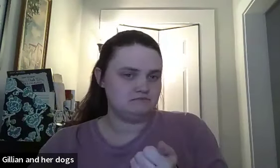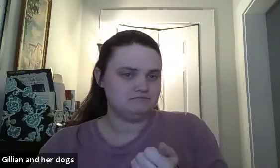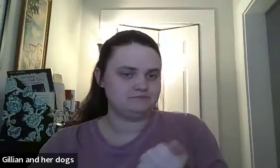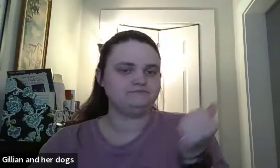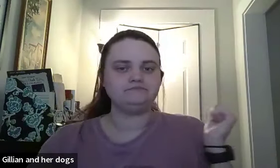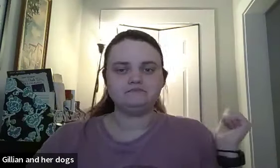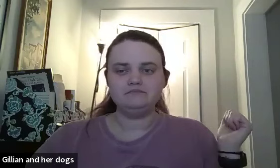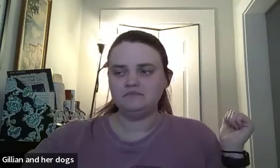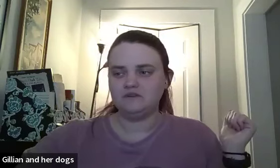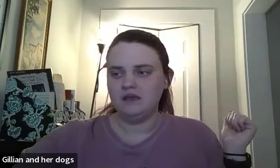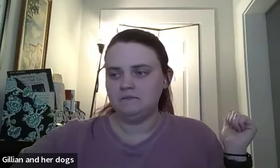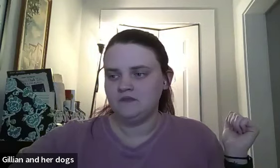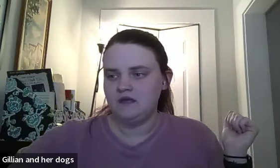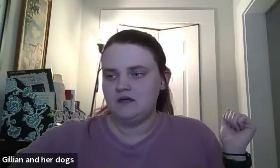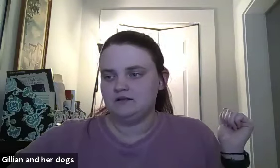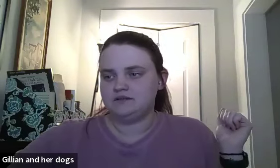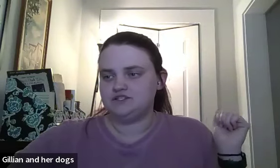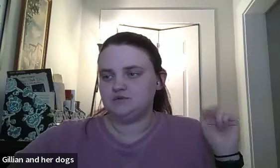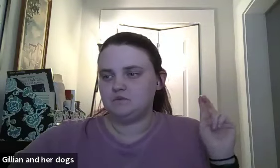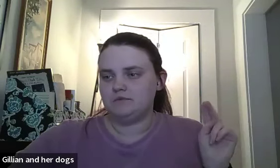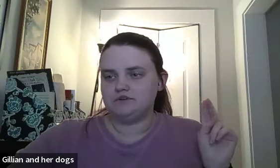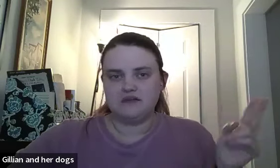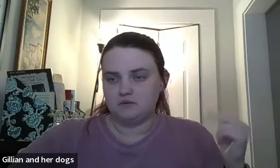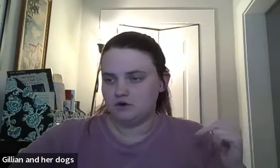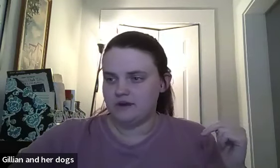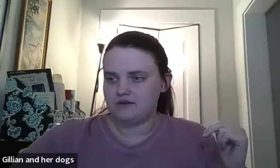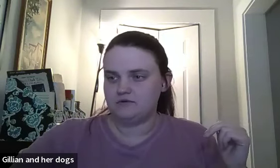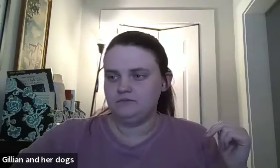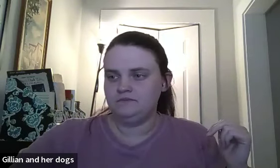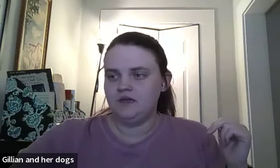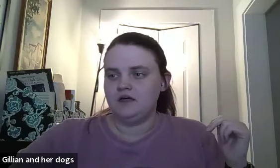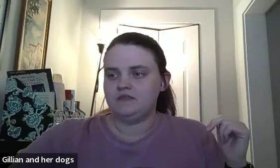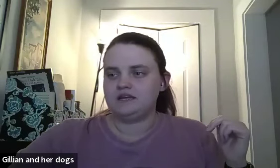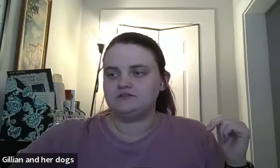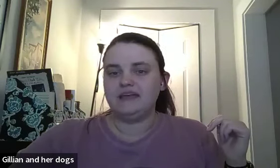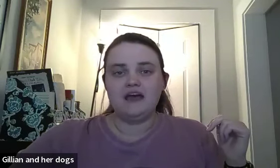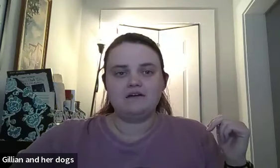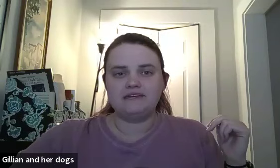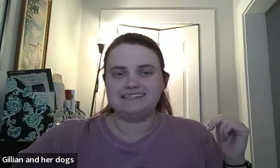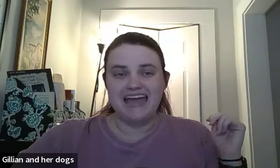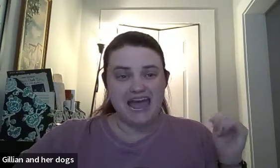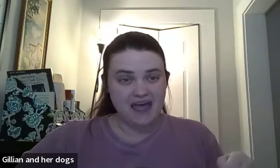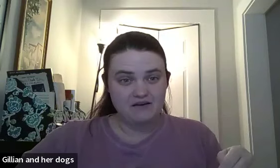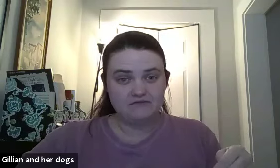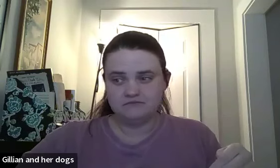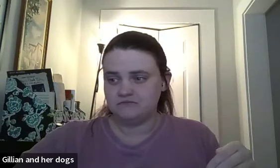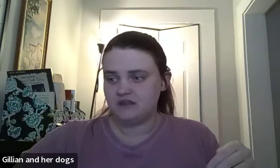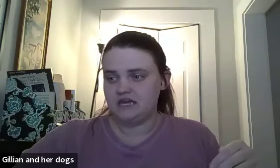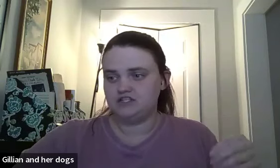one. Okay, let's do one more set, then we'll go back through. The next one we have is have and